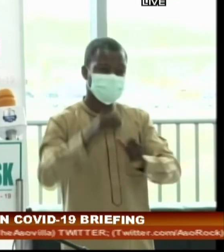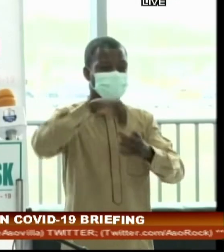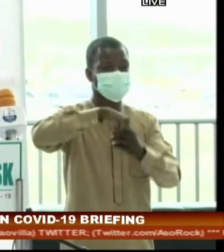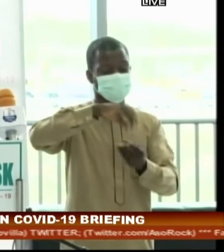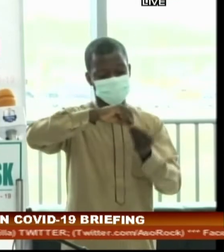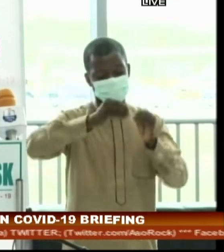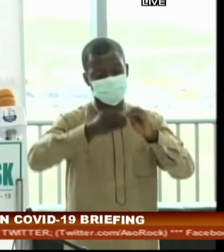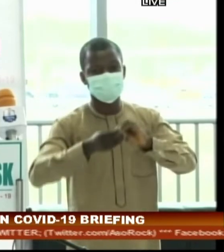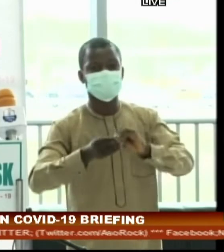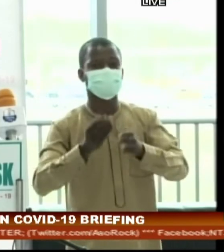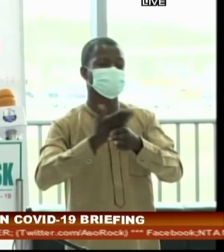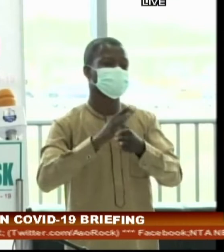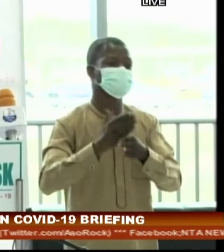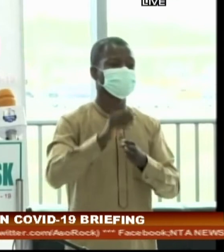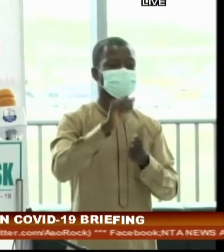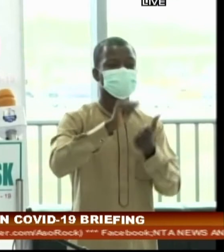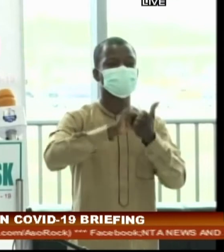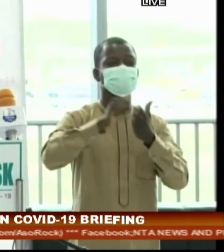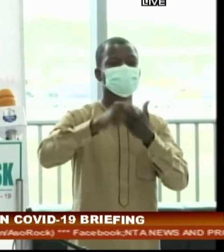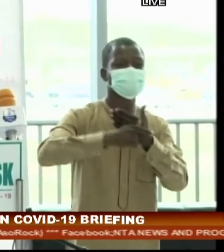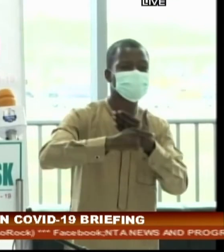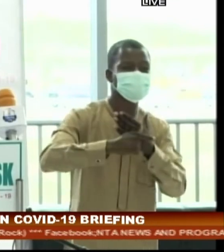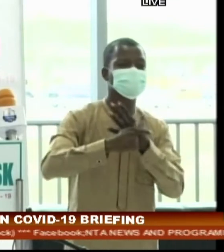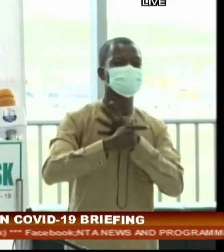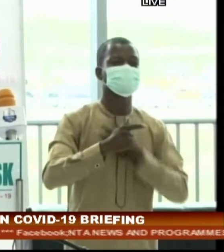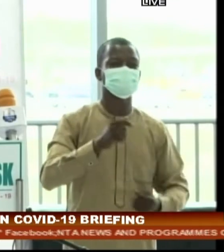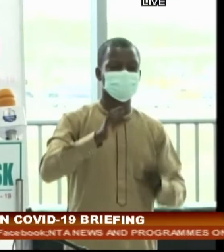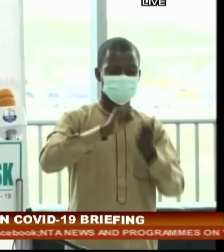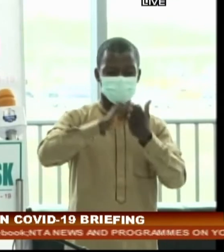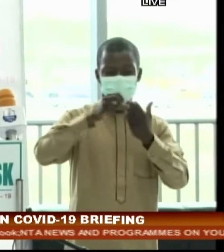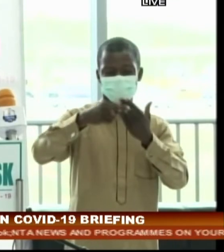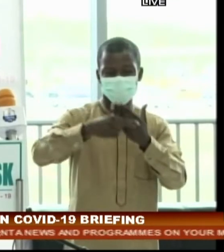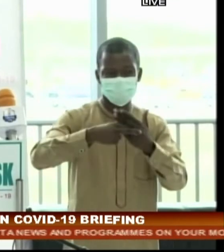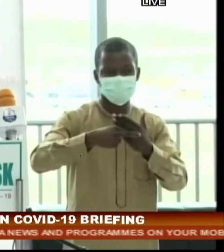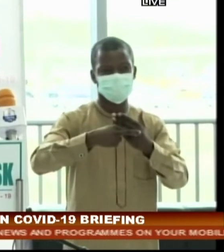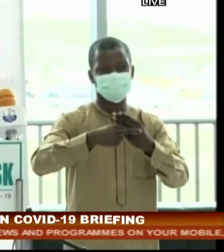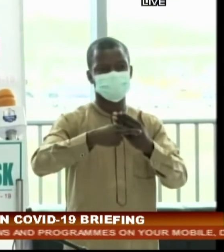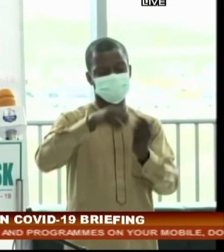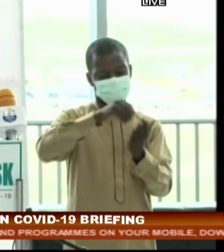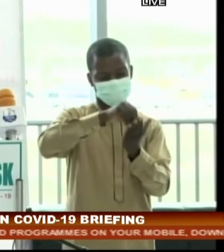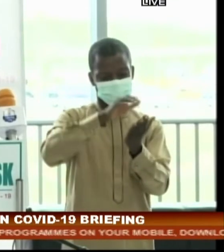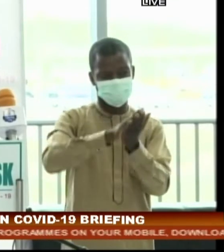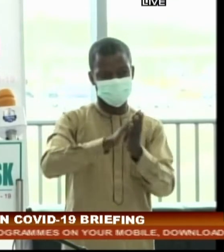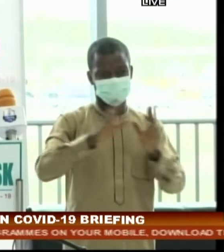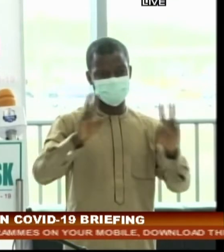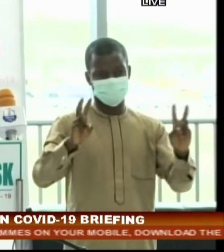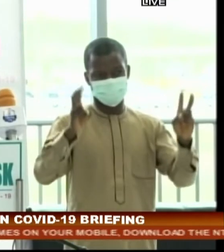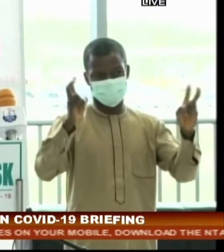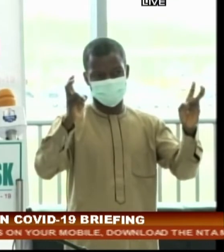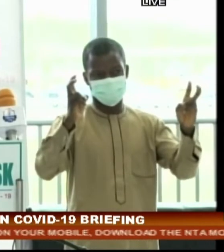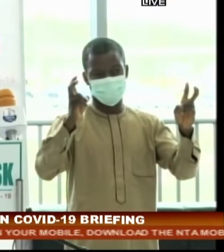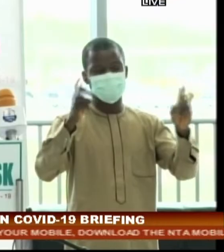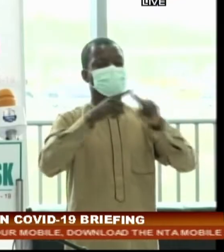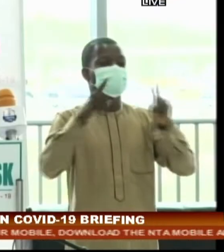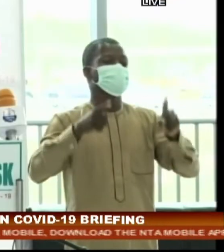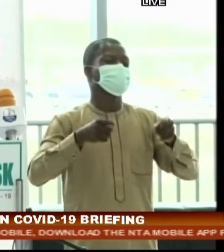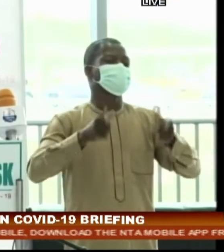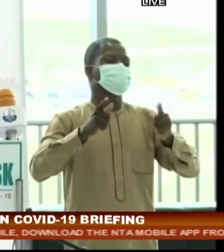between August and September are depicted in the table below. But let me just give you an